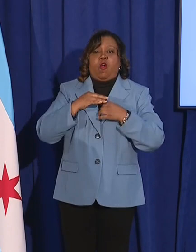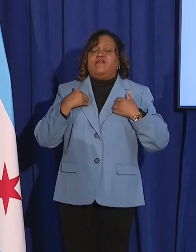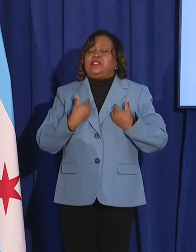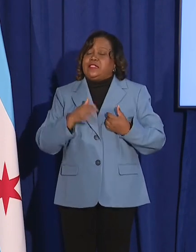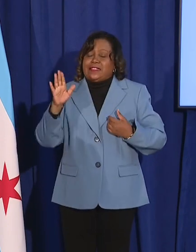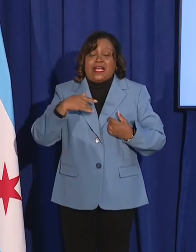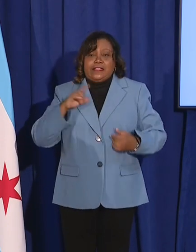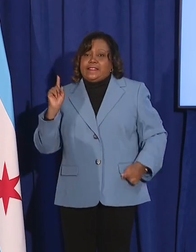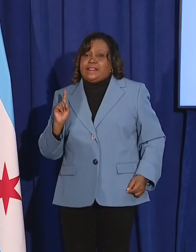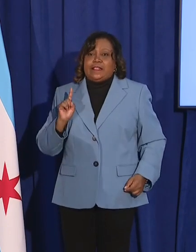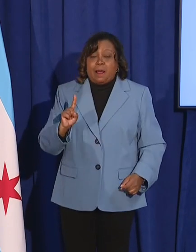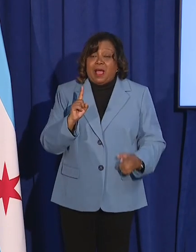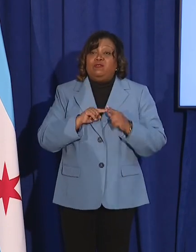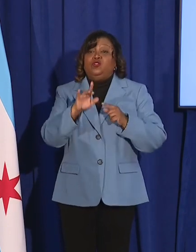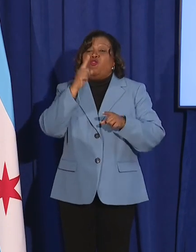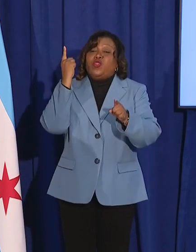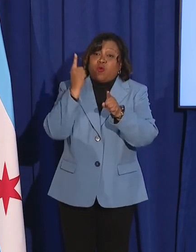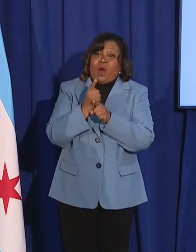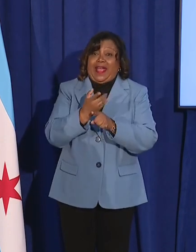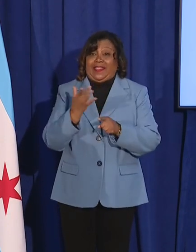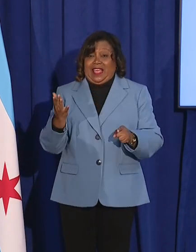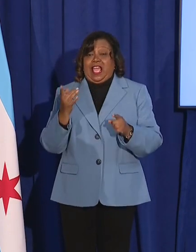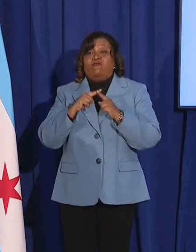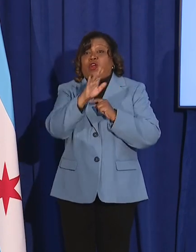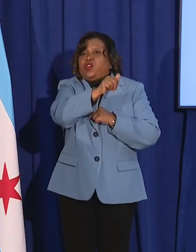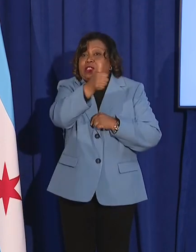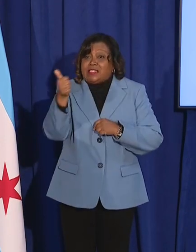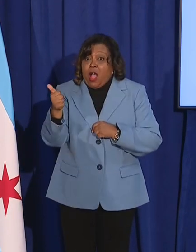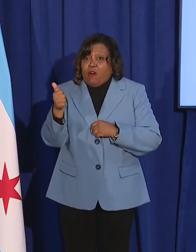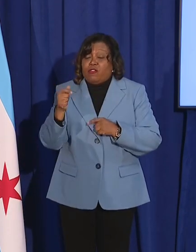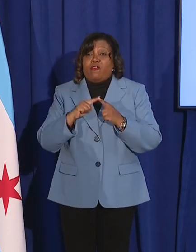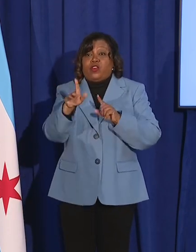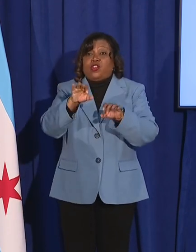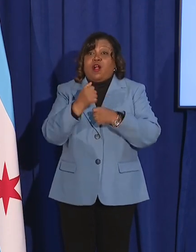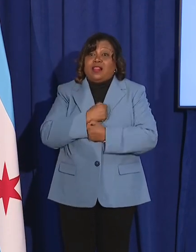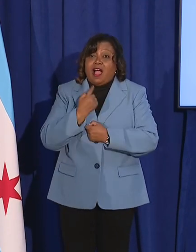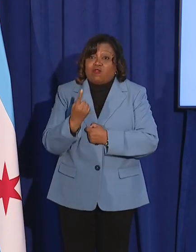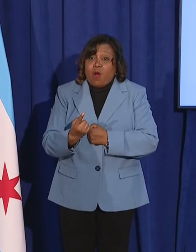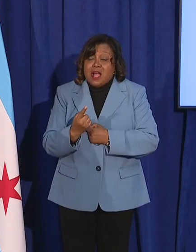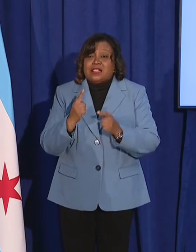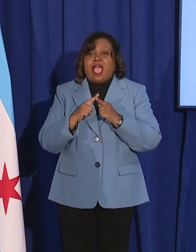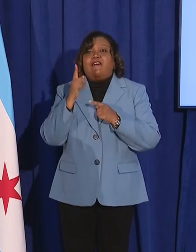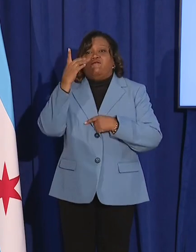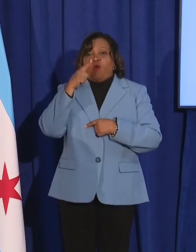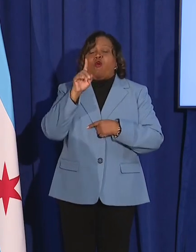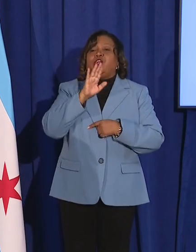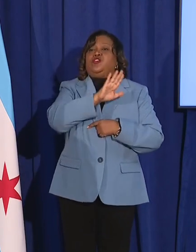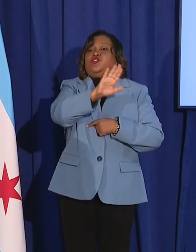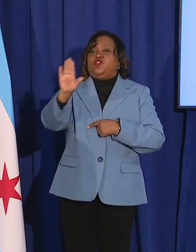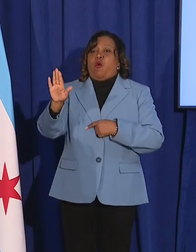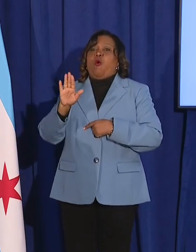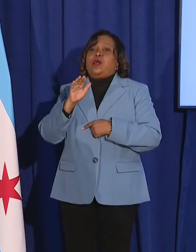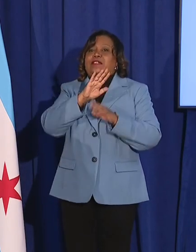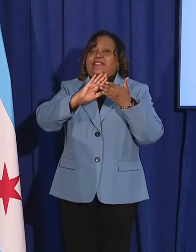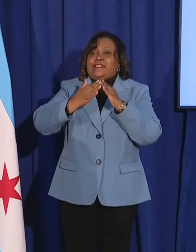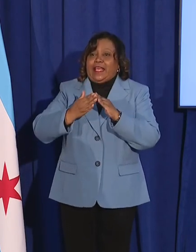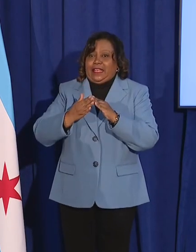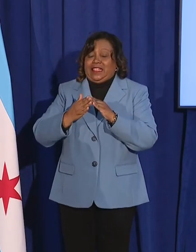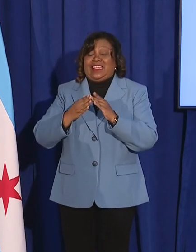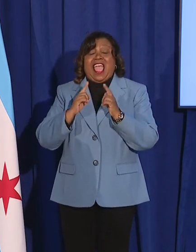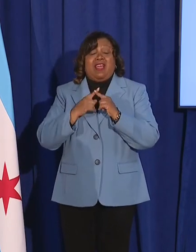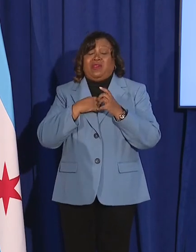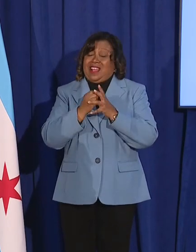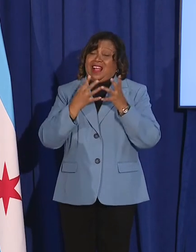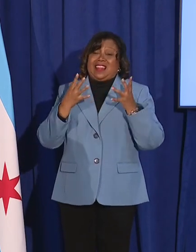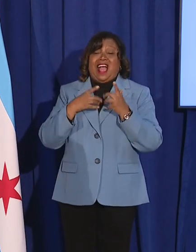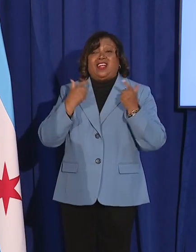fatigue, step up and do the right thing for yourself, for your loved ones, and for your city. You know, we